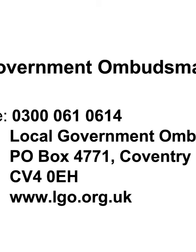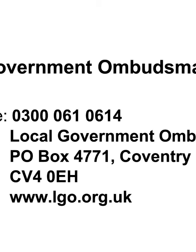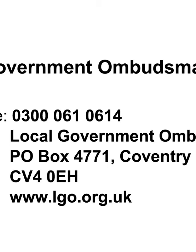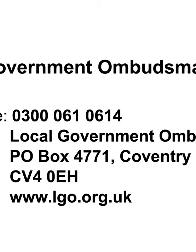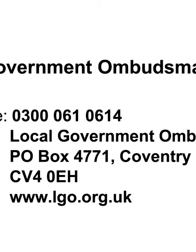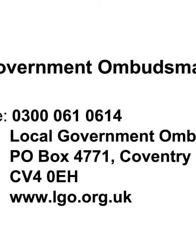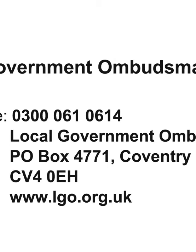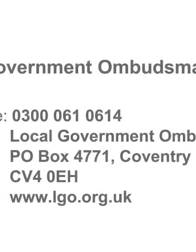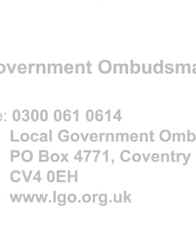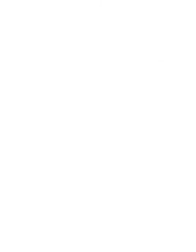www.lgo.org.uk.